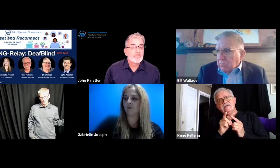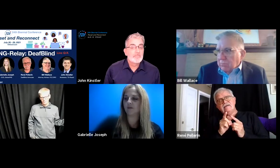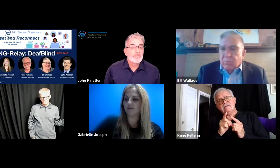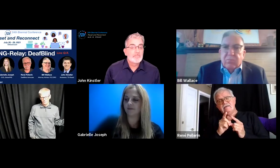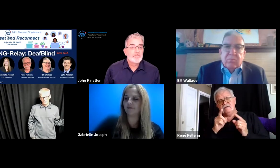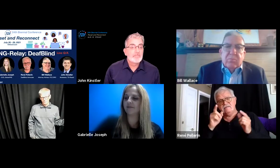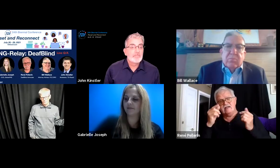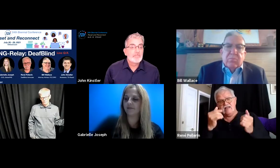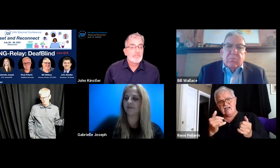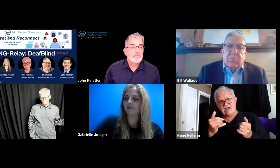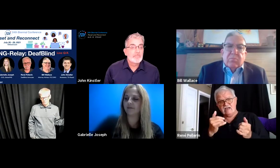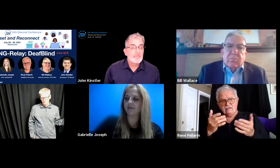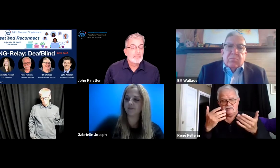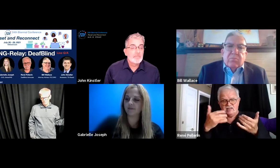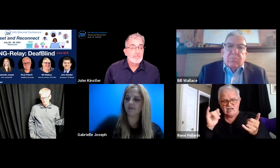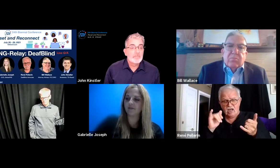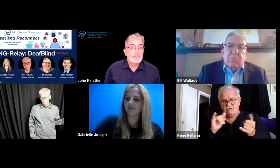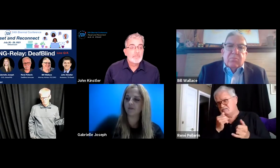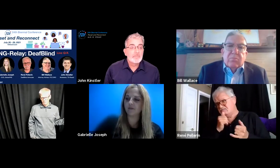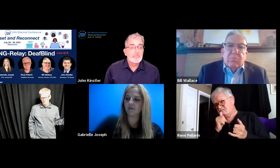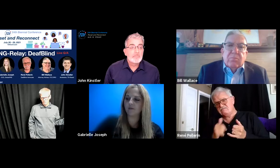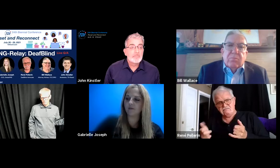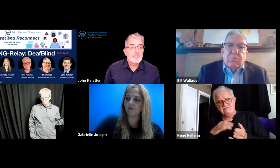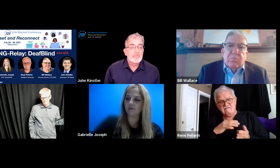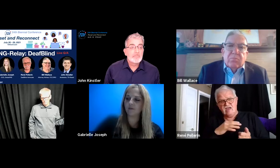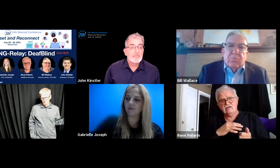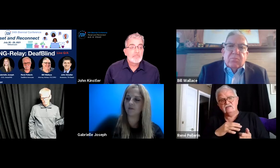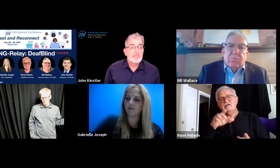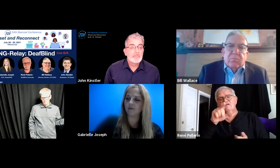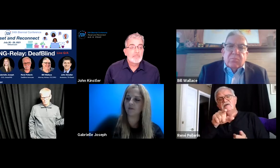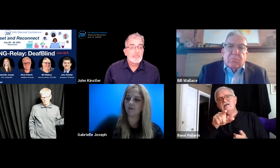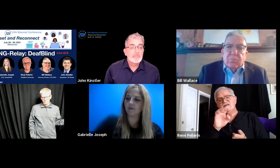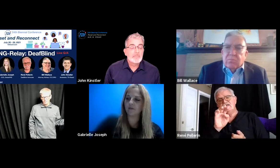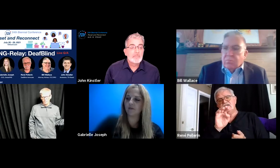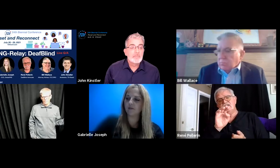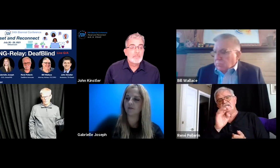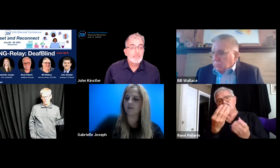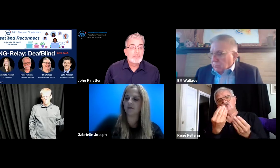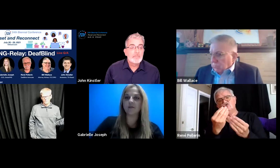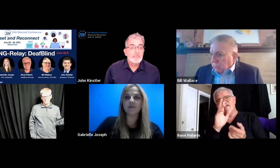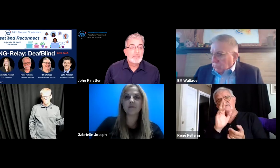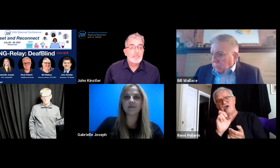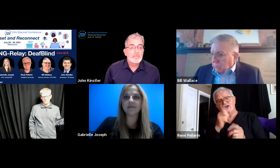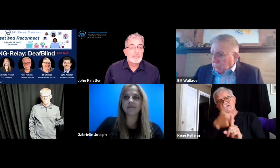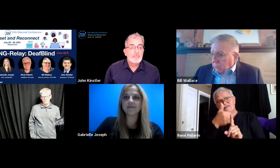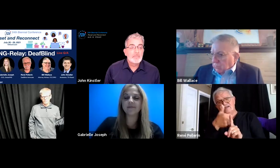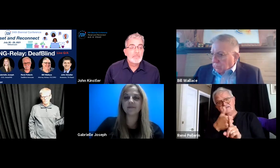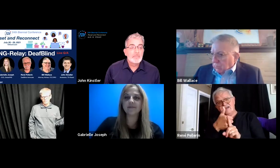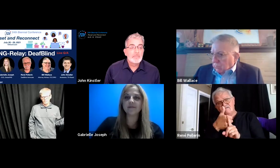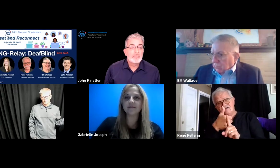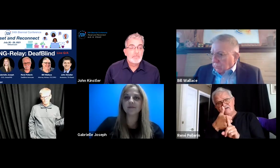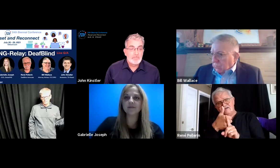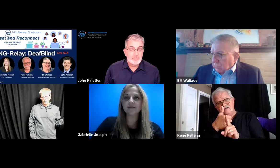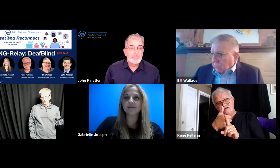so bad. And now, still, I mean, we're getting along, everything is going fine, but